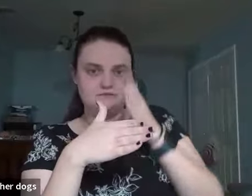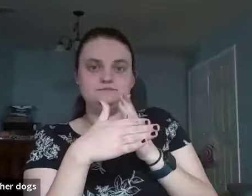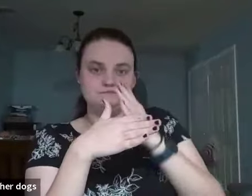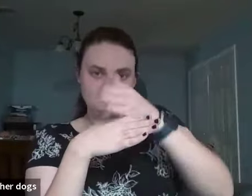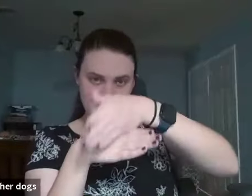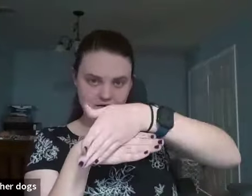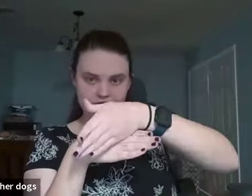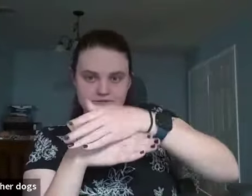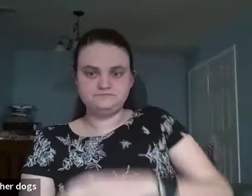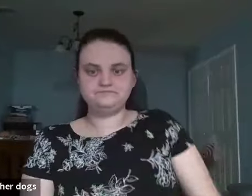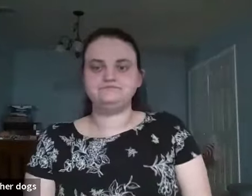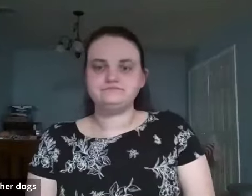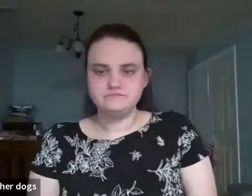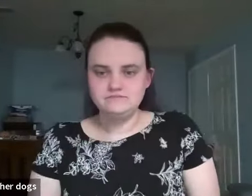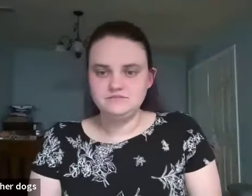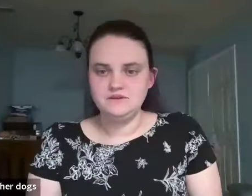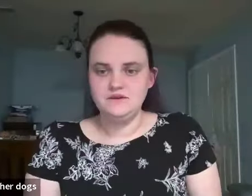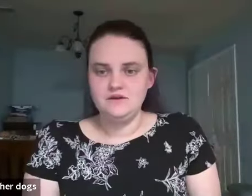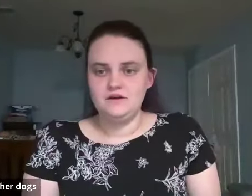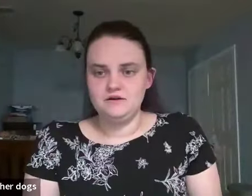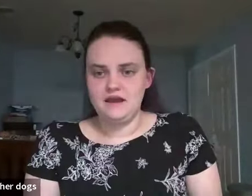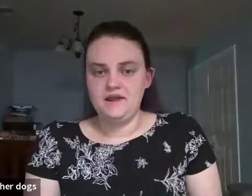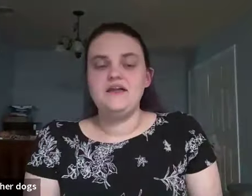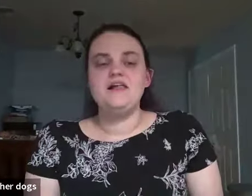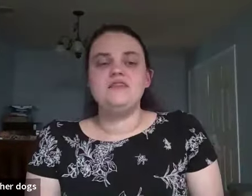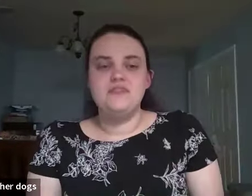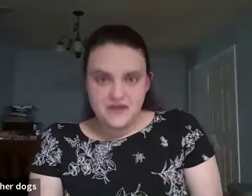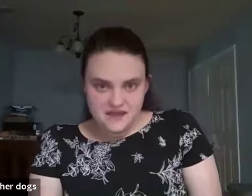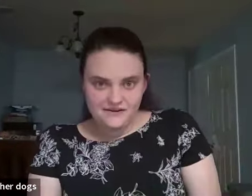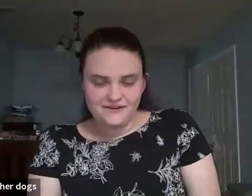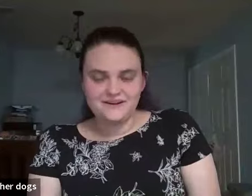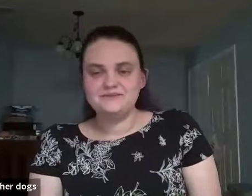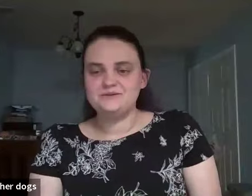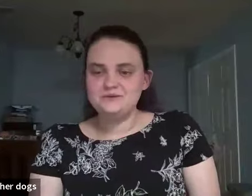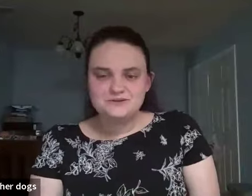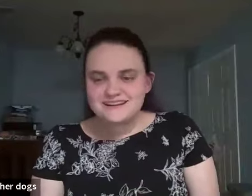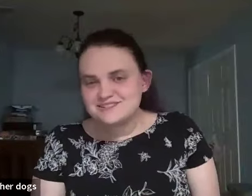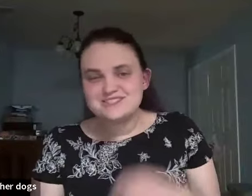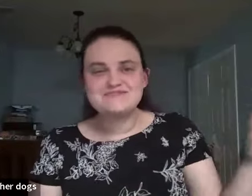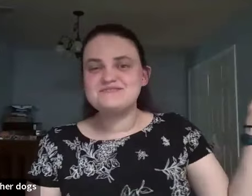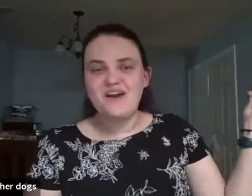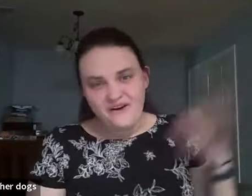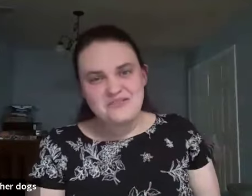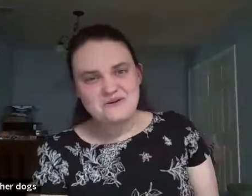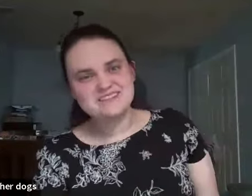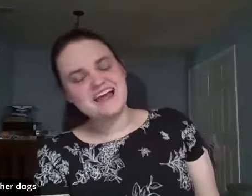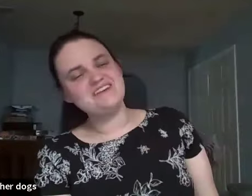after, after. Okay. They are. Well, you guys are just giving me all the ones that